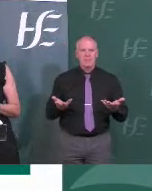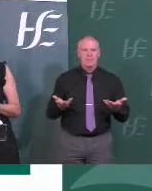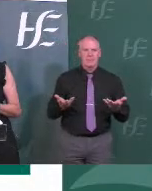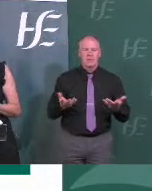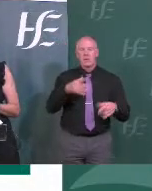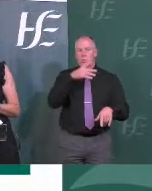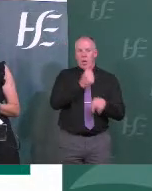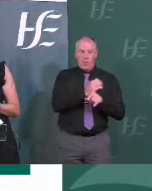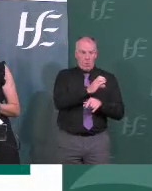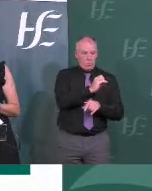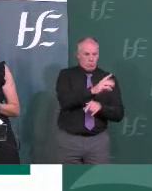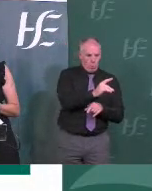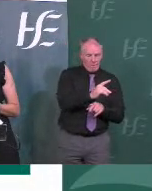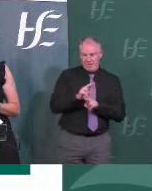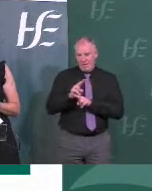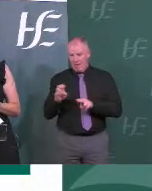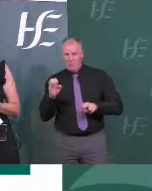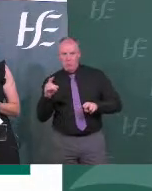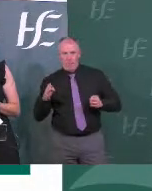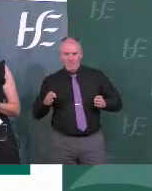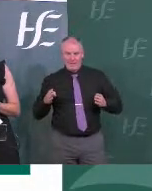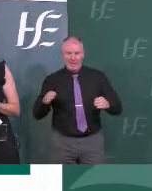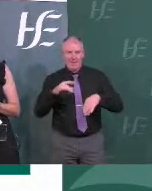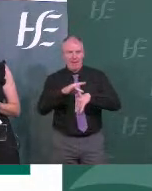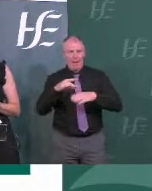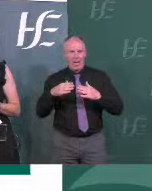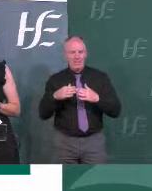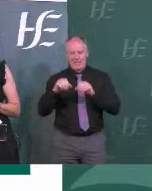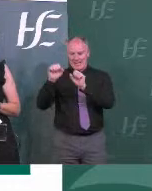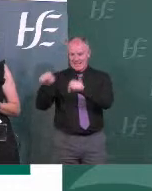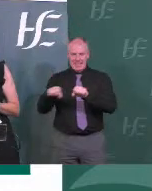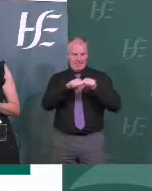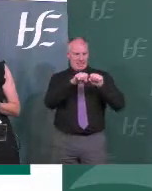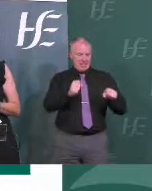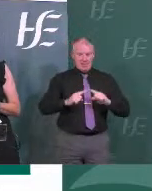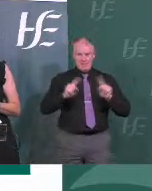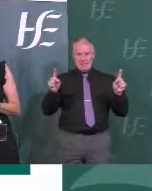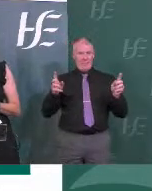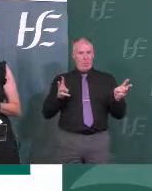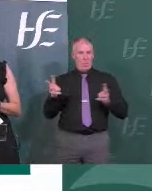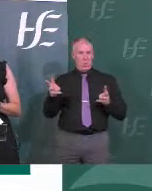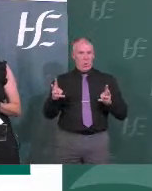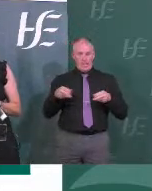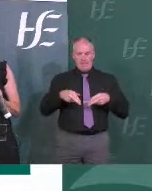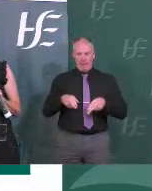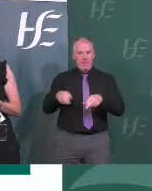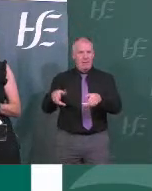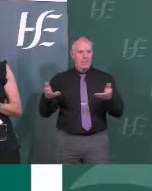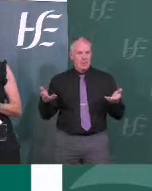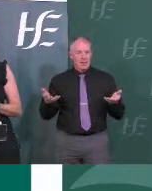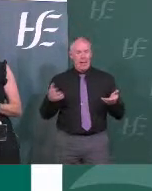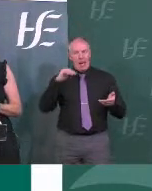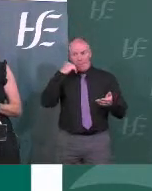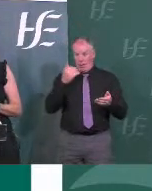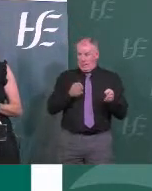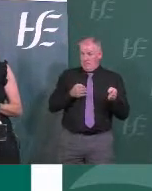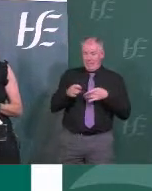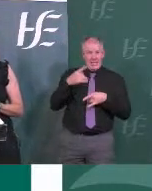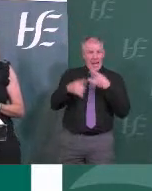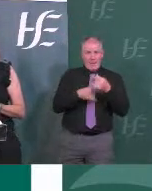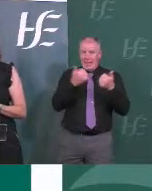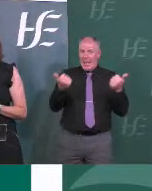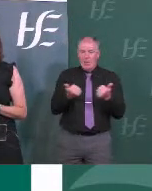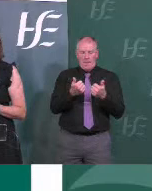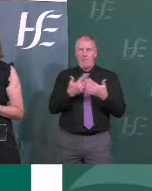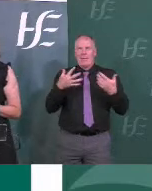in terms of the COVID and non-COVID pathways, the demands on the system, the different ways of working, etc. And with this level of activity going on, it's